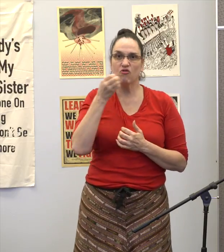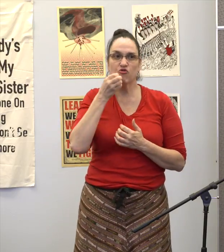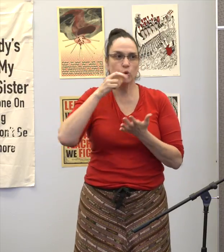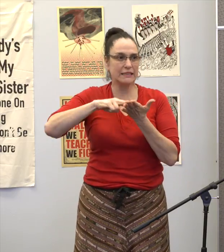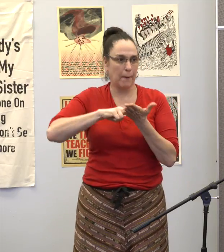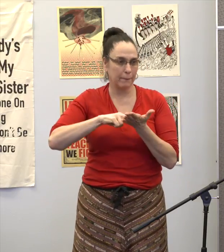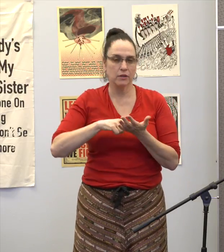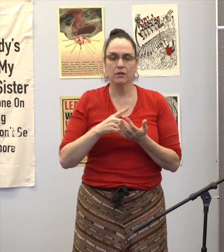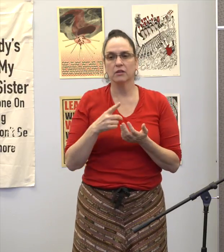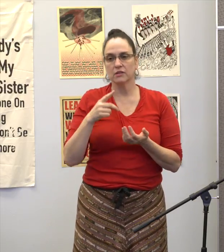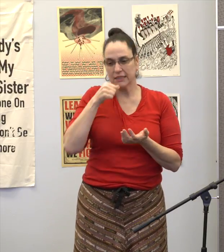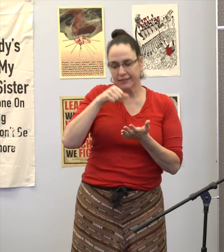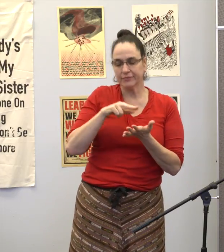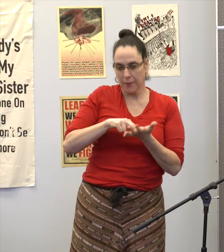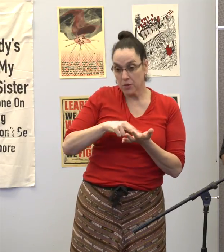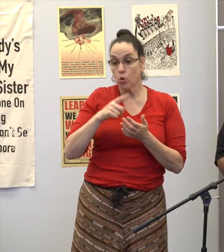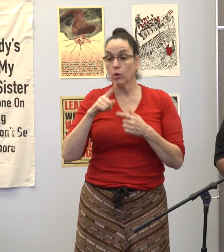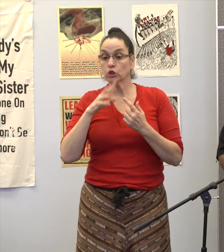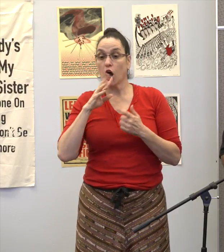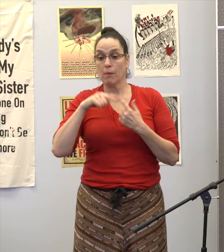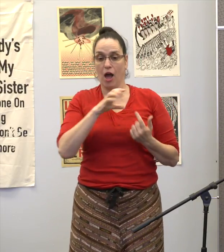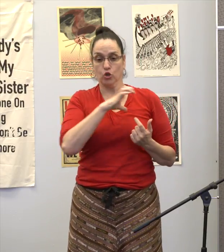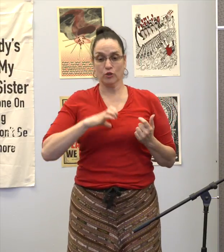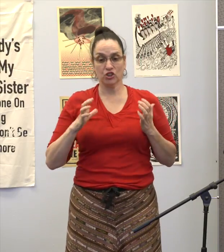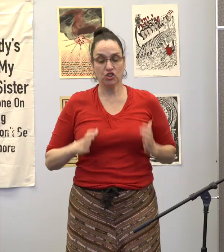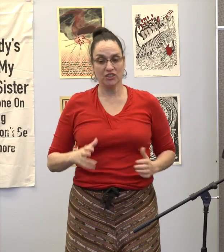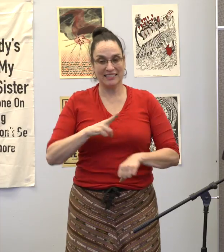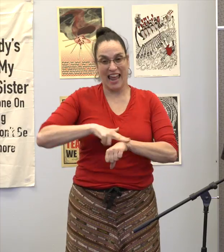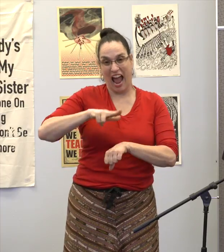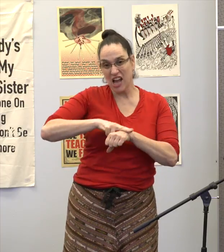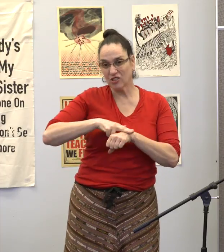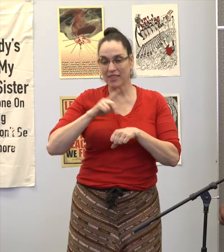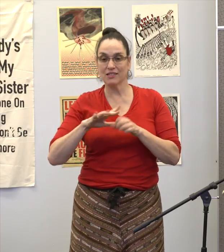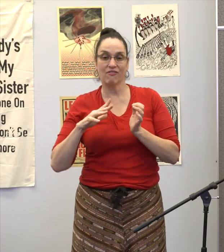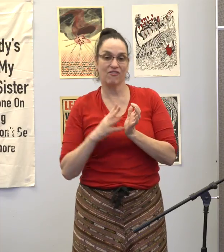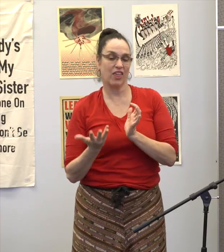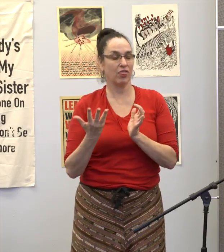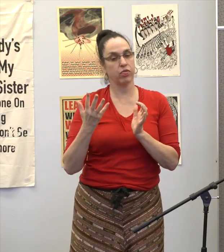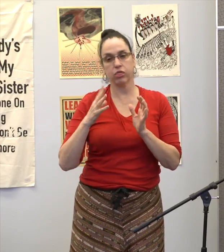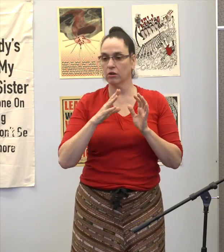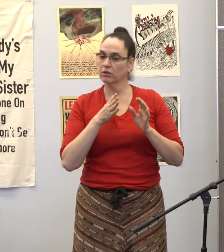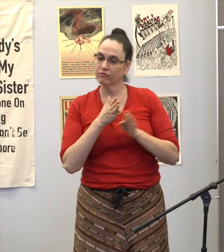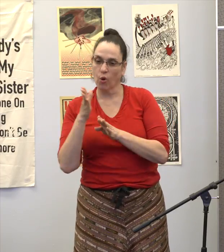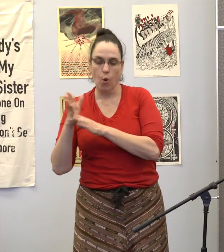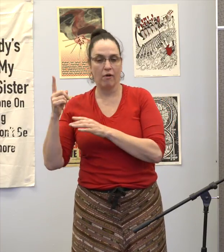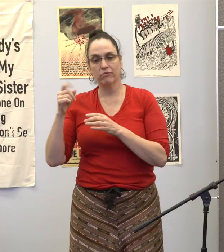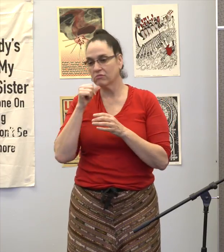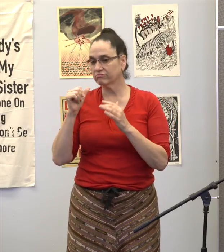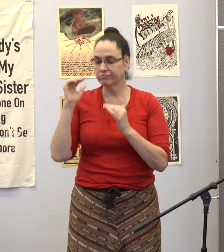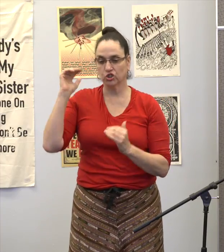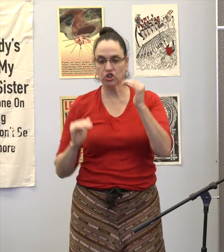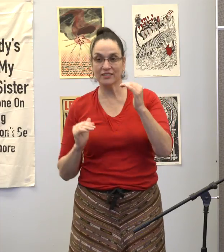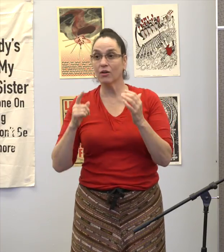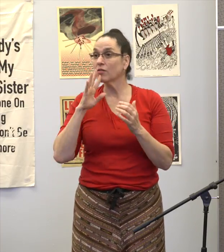Christian nationalism as that fifth form of interlocking injustice, we're not talking about whether somebody says,